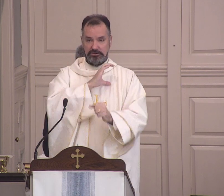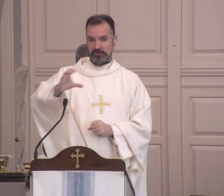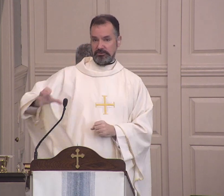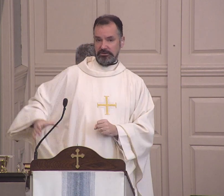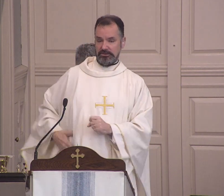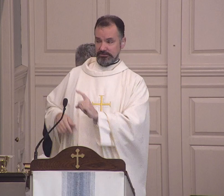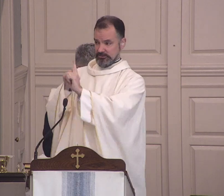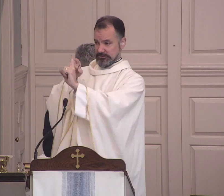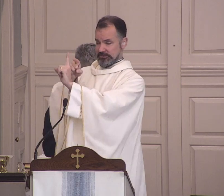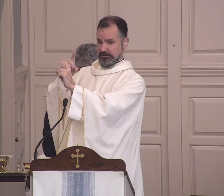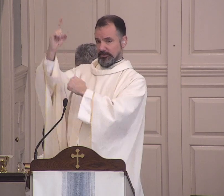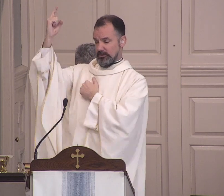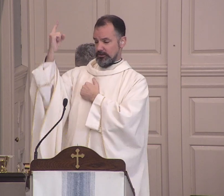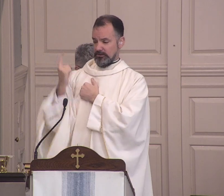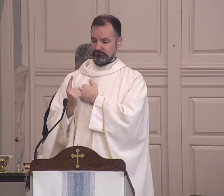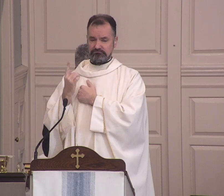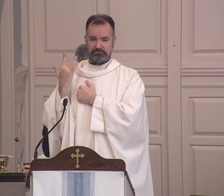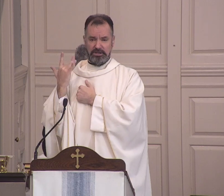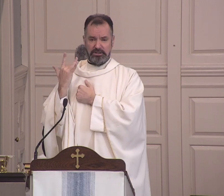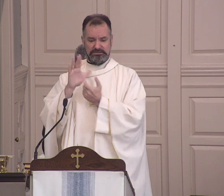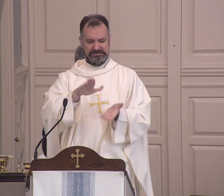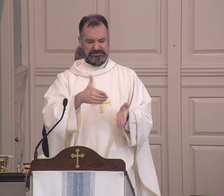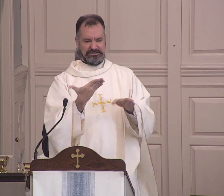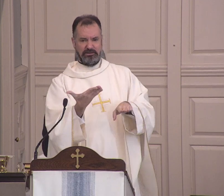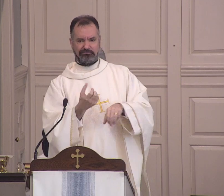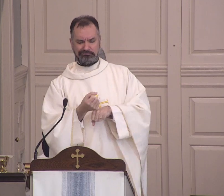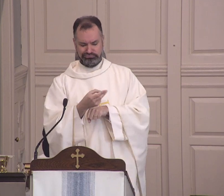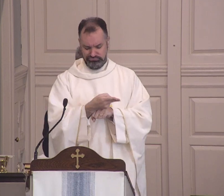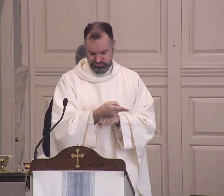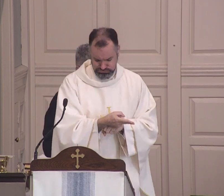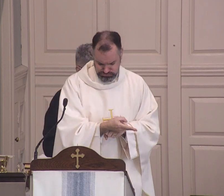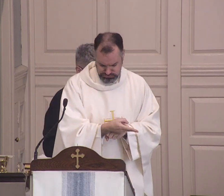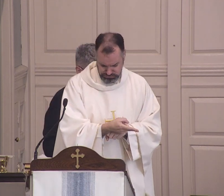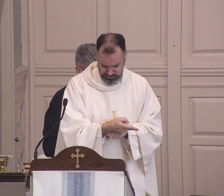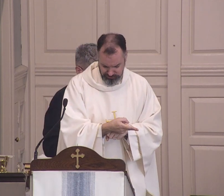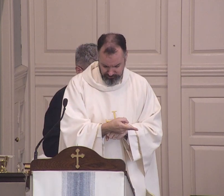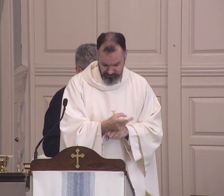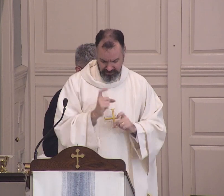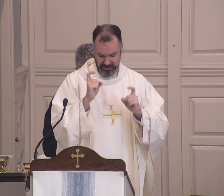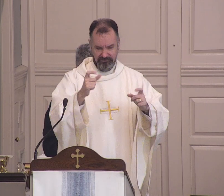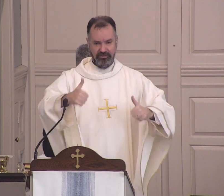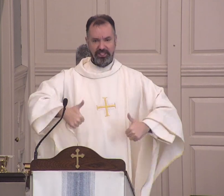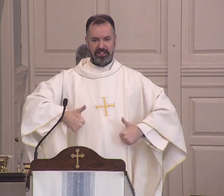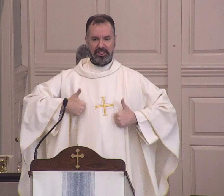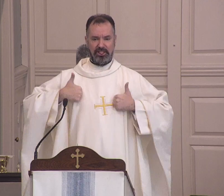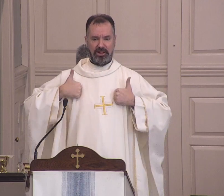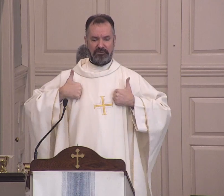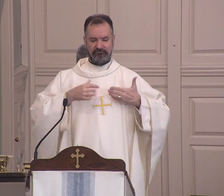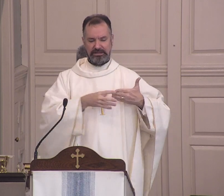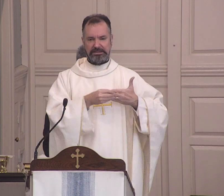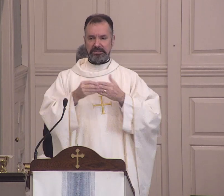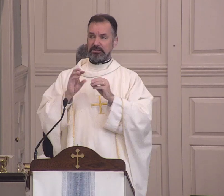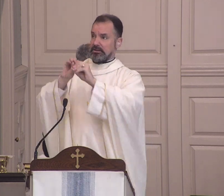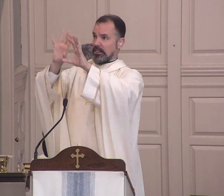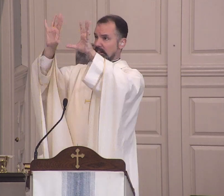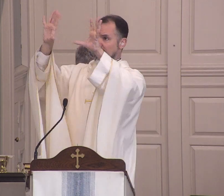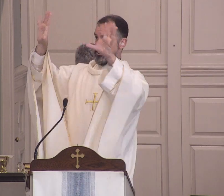Our Savior Jesus Christ has destroyed death and brought life to